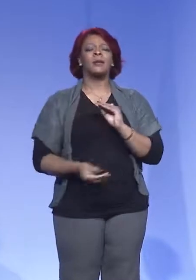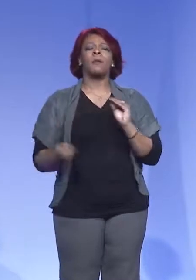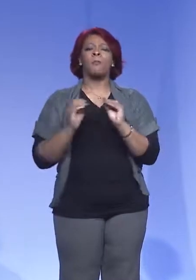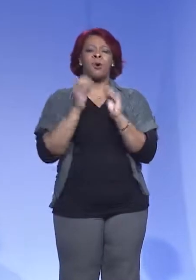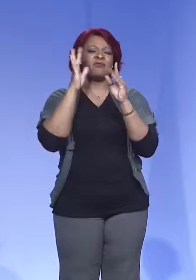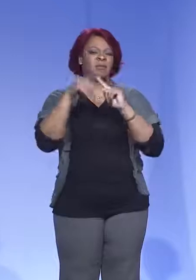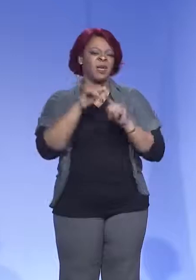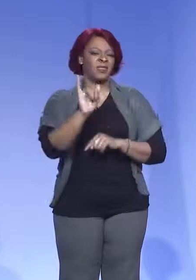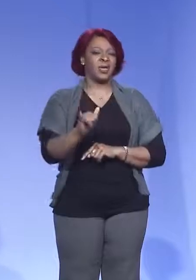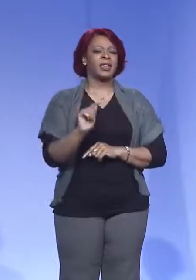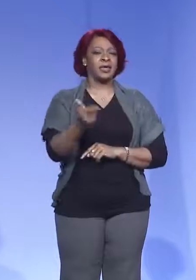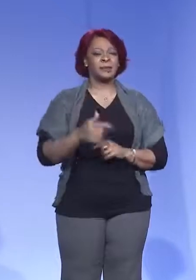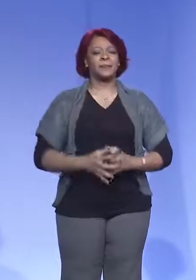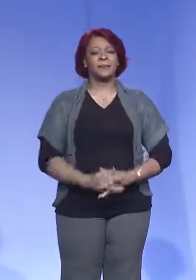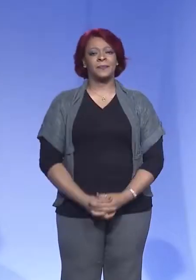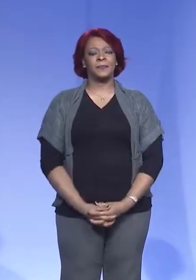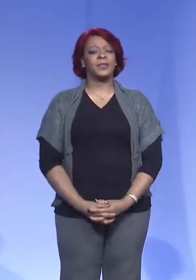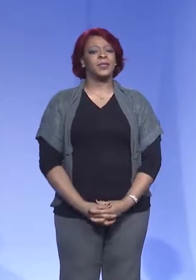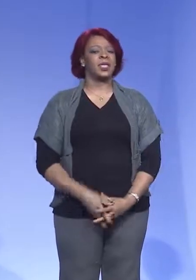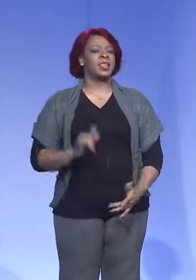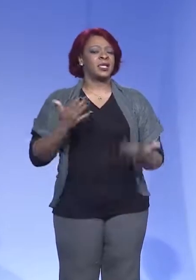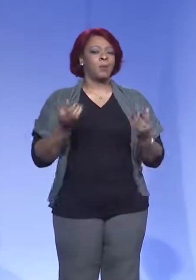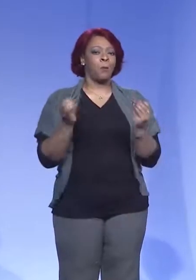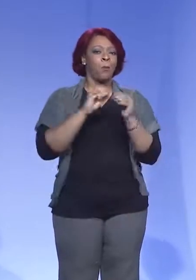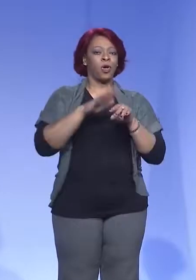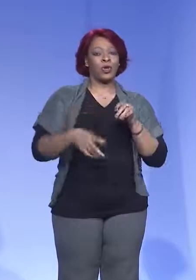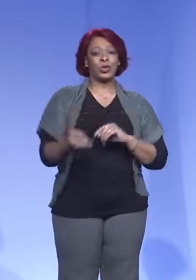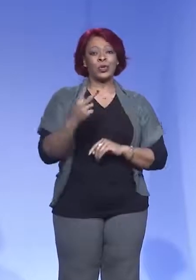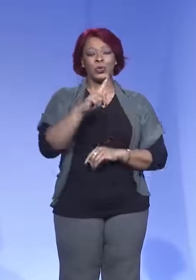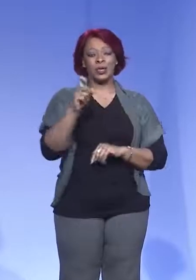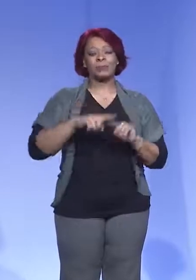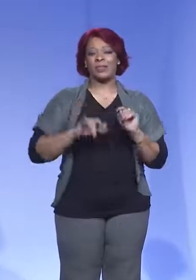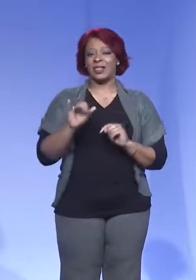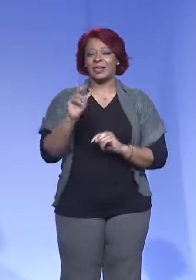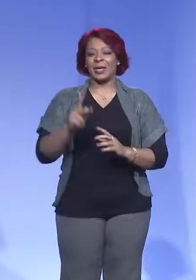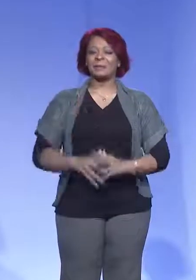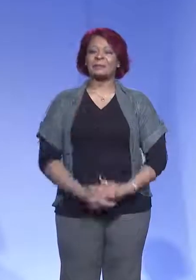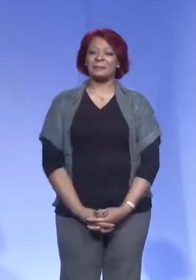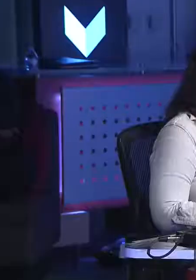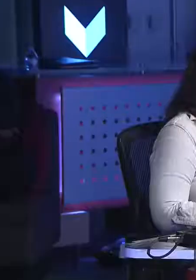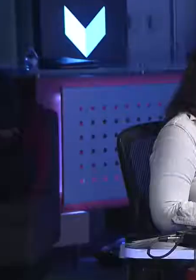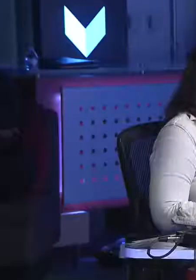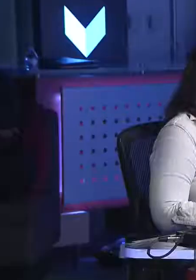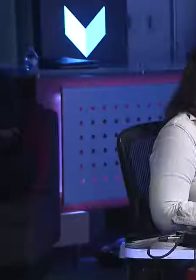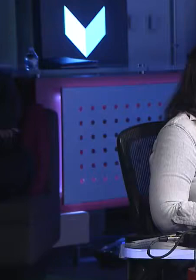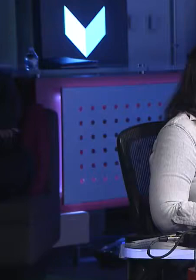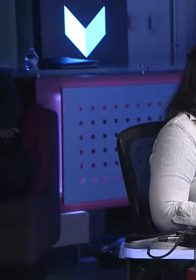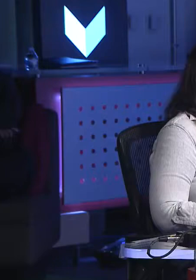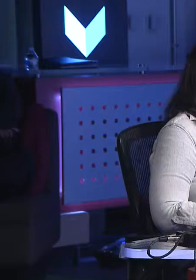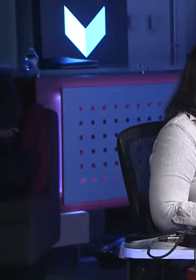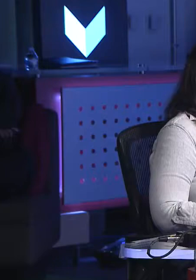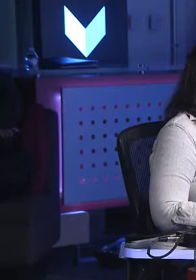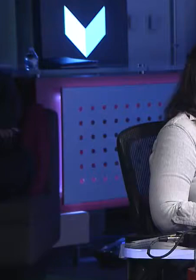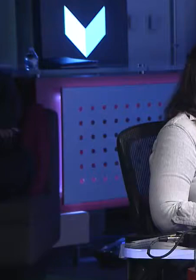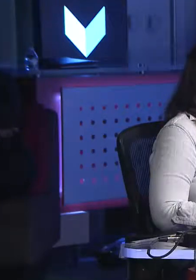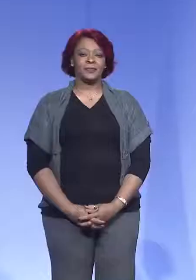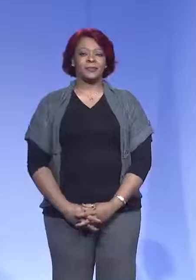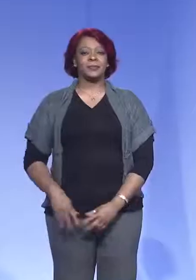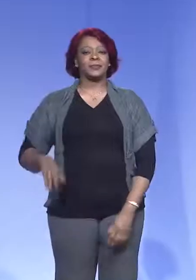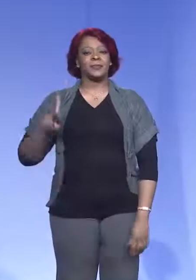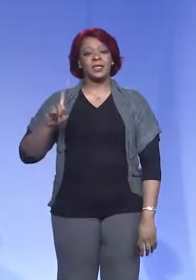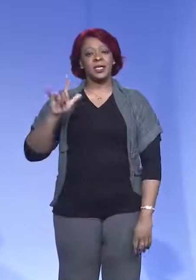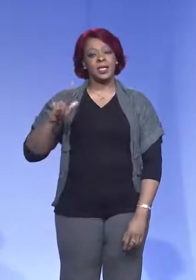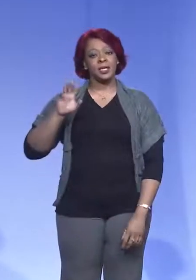come on those as well. And that was probably more than 2 questions, but that's okay. Kelly Roberts, WMC.